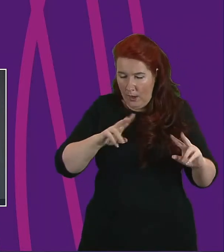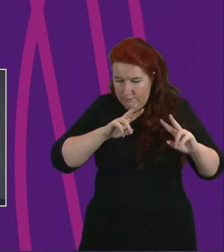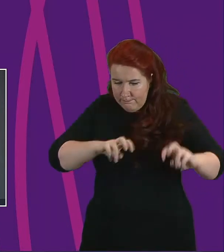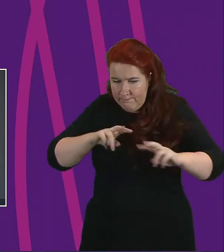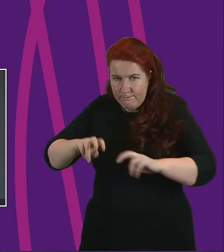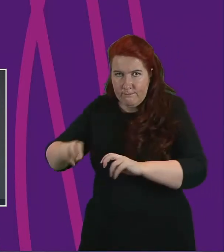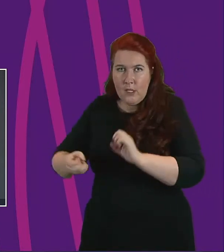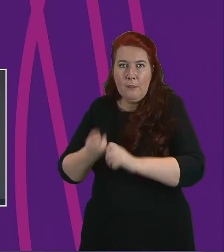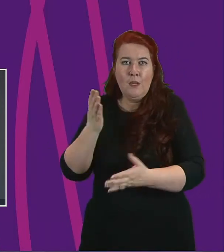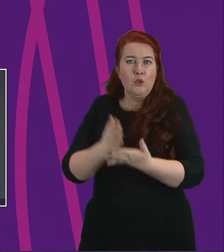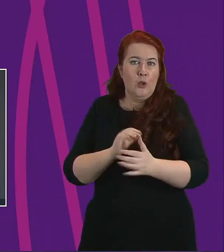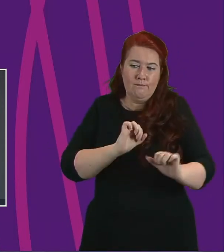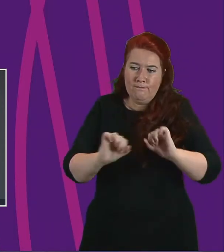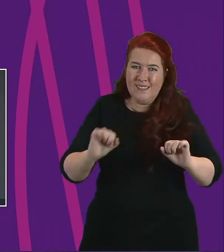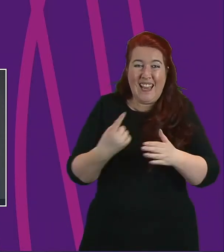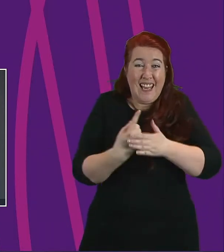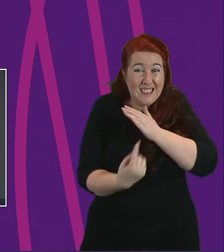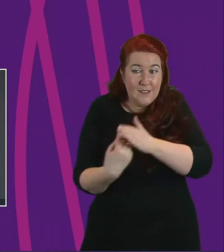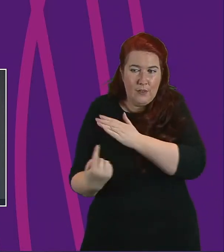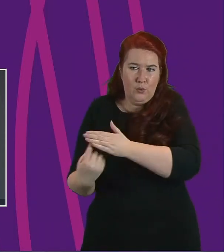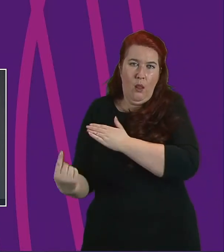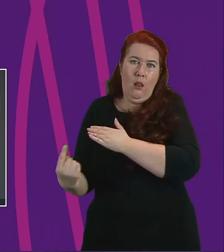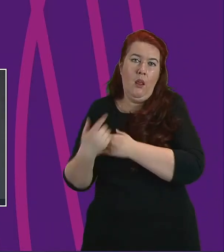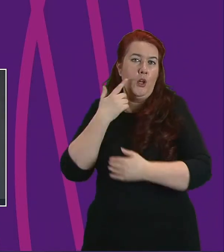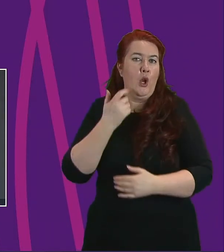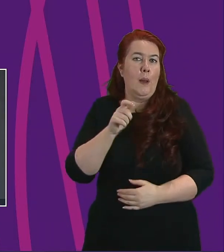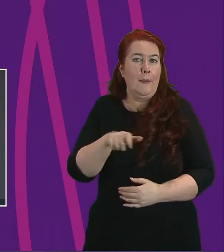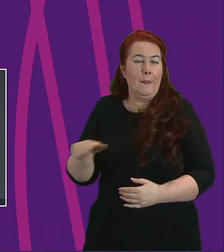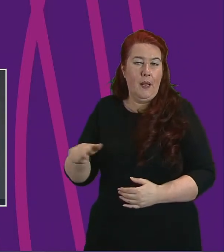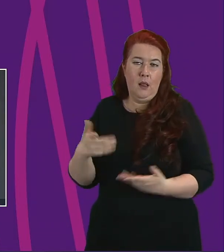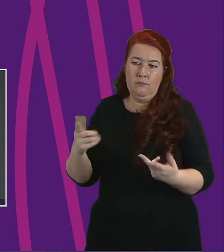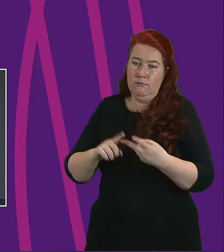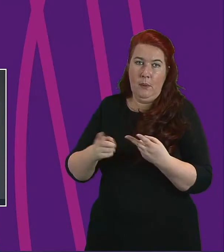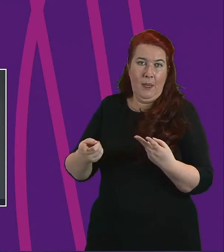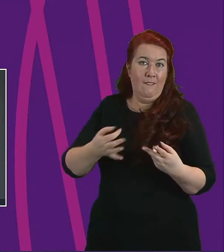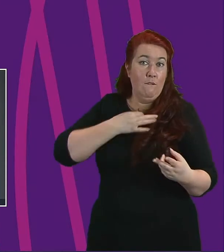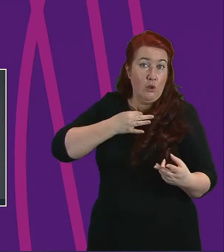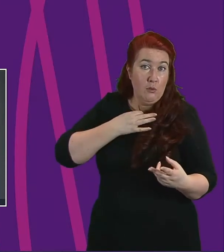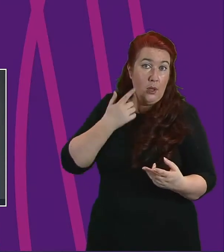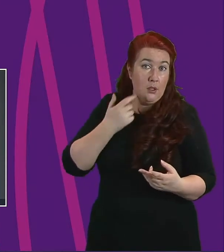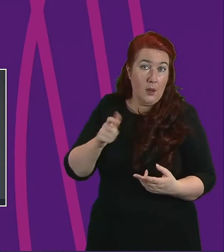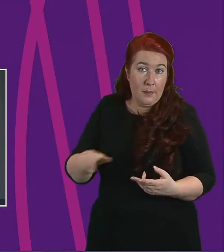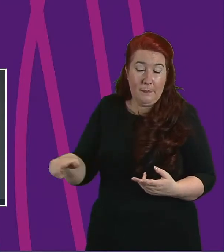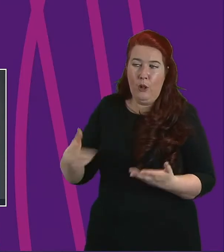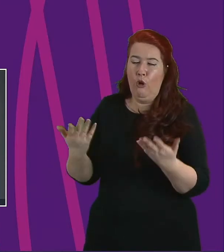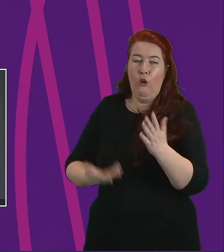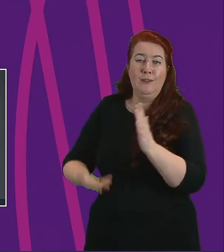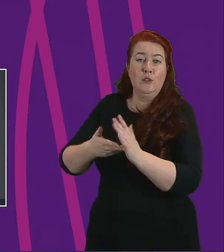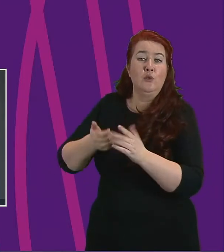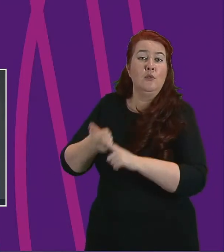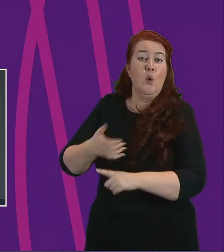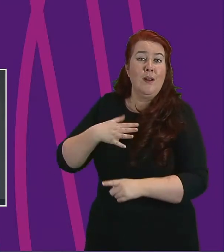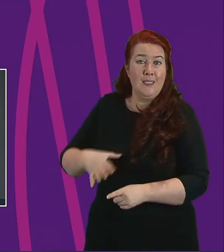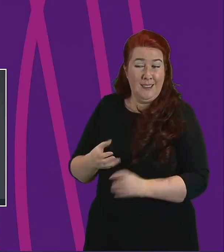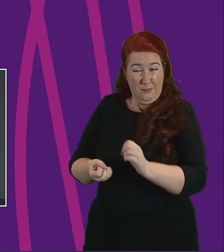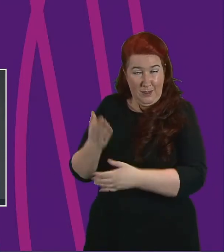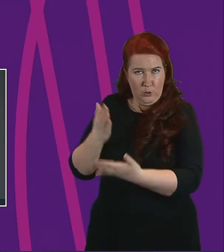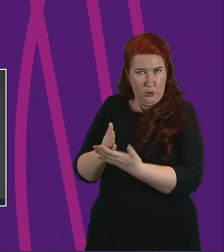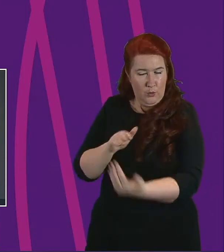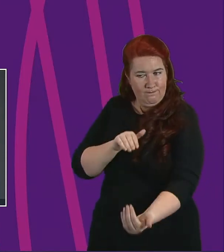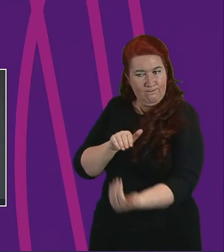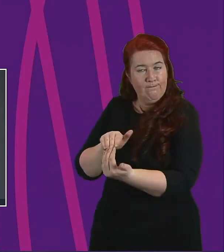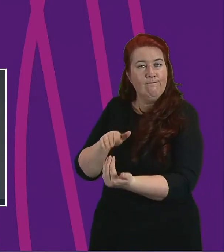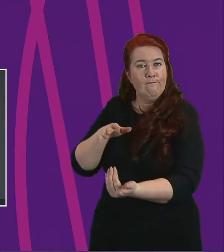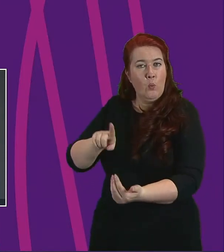the needs of individual young people, vulnerable young people and young people with additional support needs can be most effectively